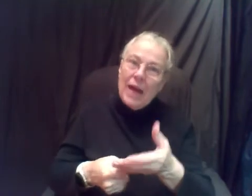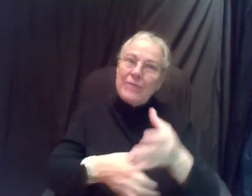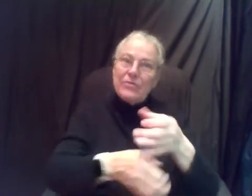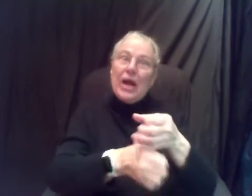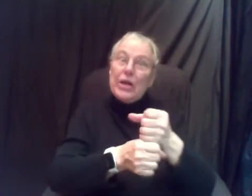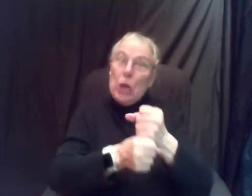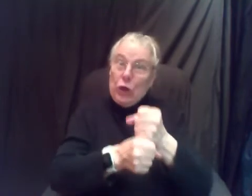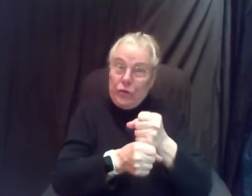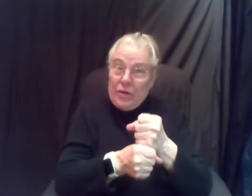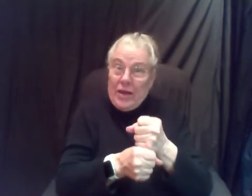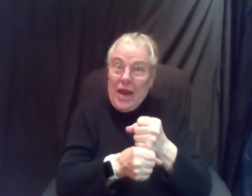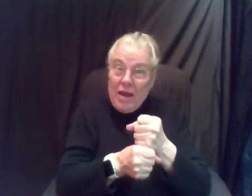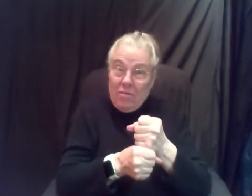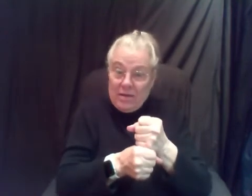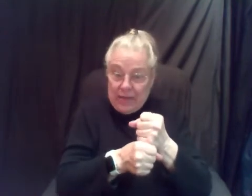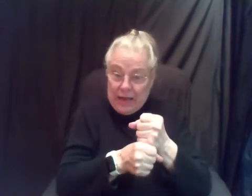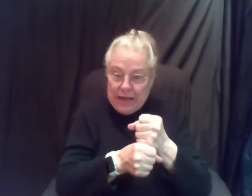lifeline, you're going to hang on tight.